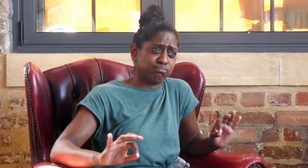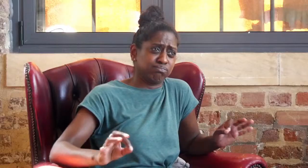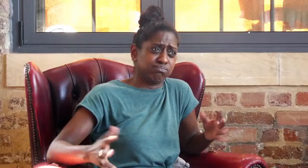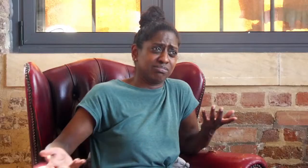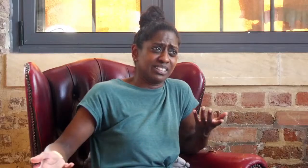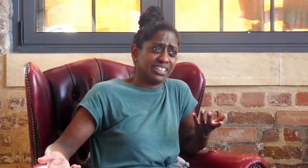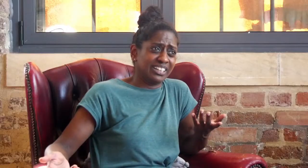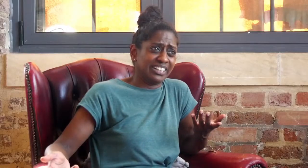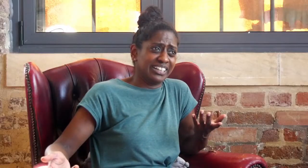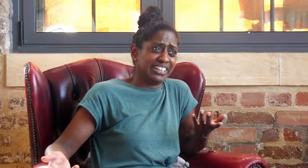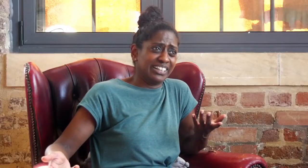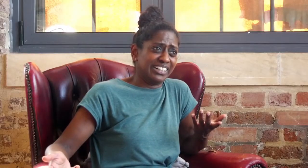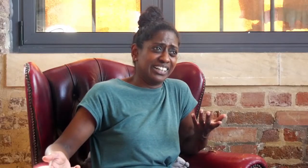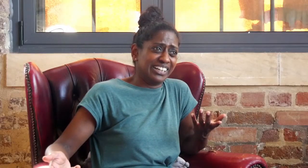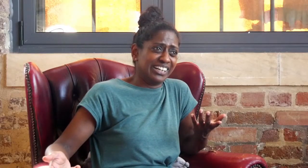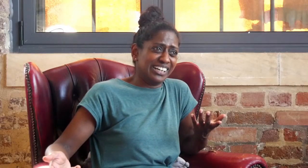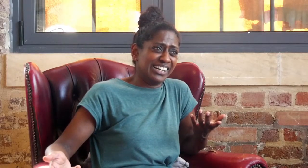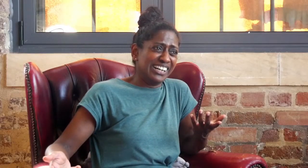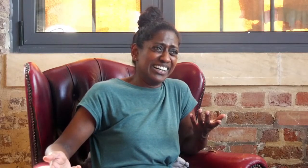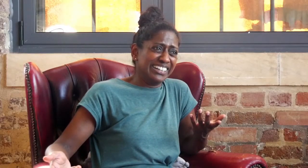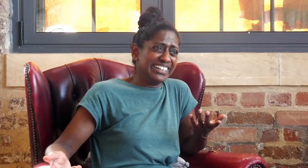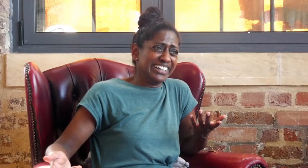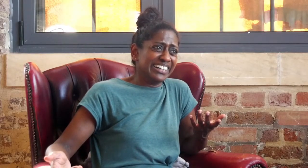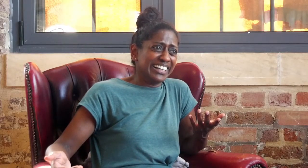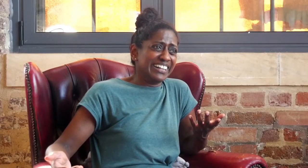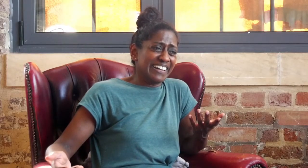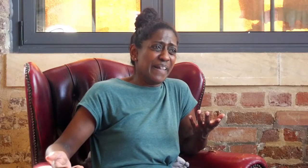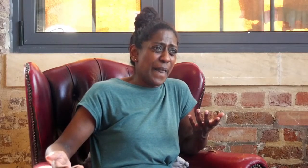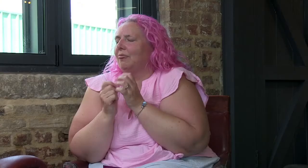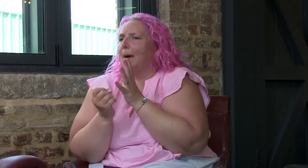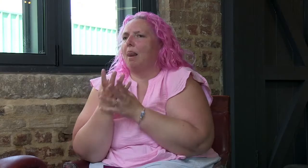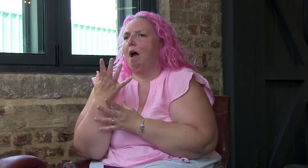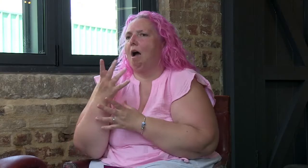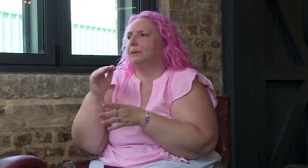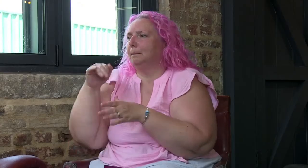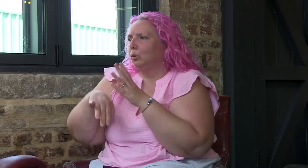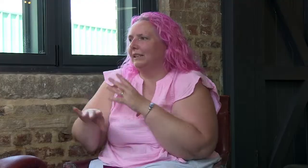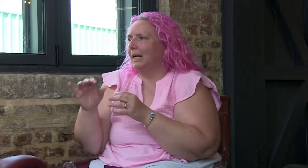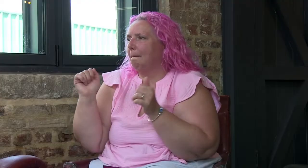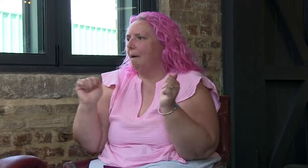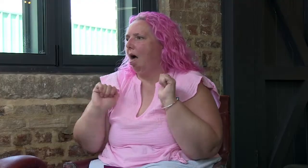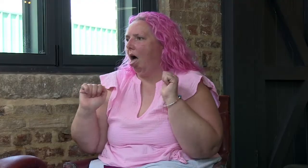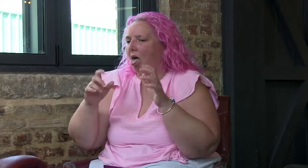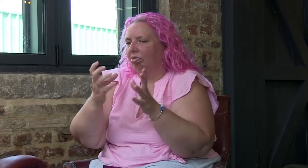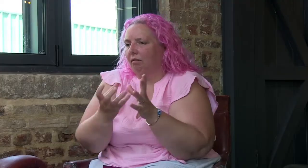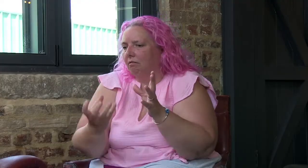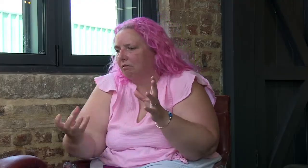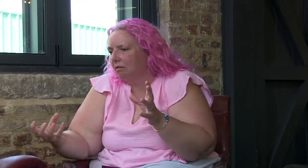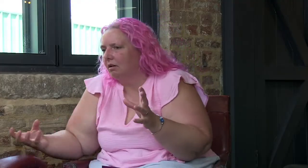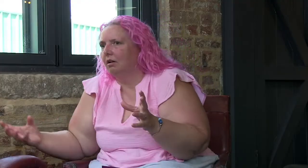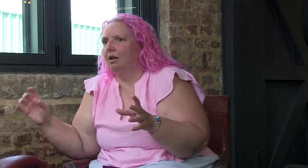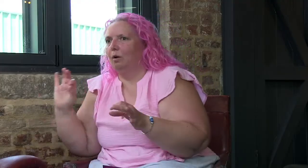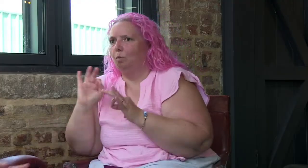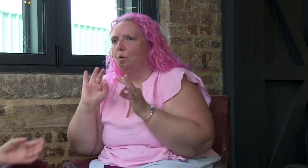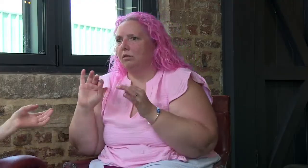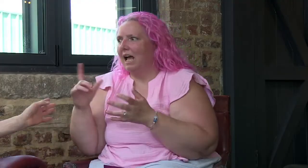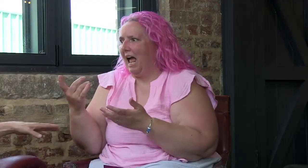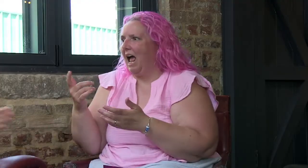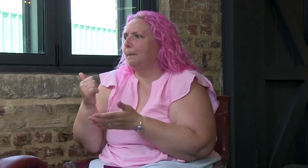away and I don't have to care for them. Well, I know some people love their plants. They put them all in the bathroom,